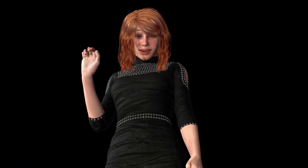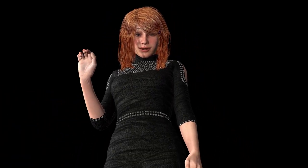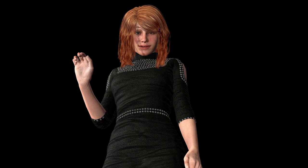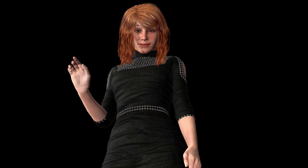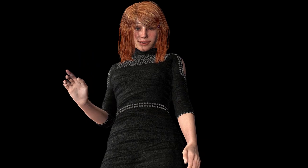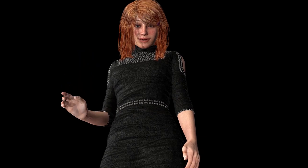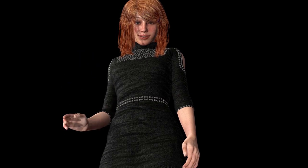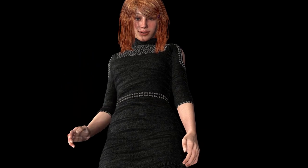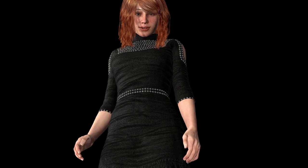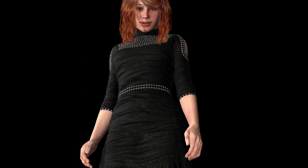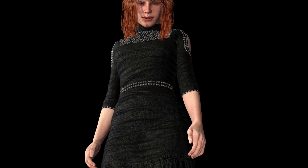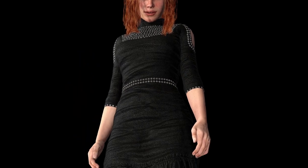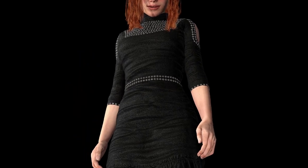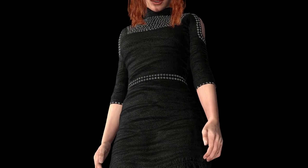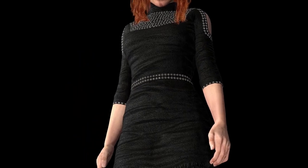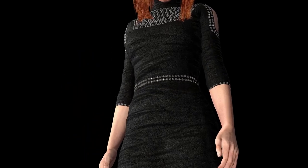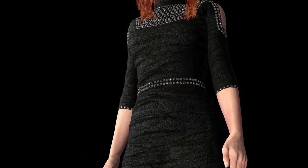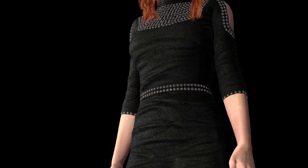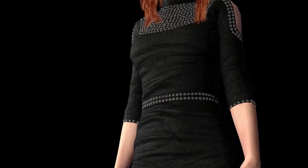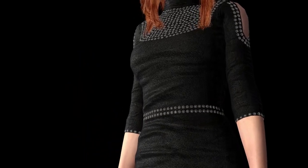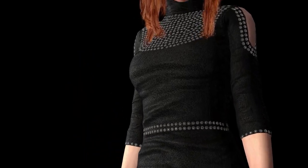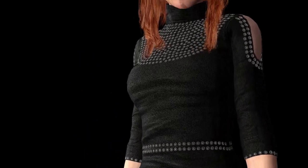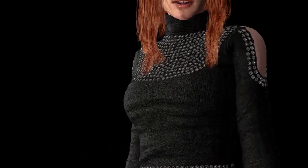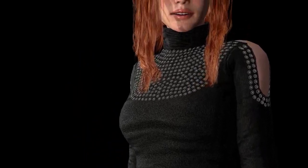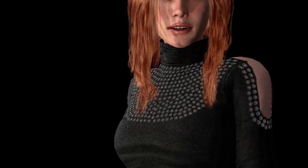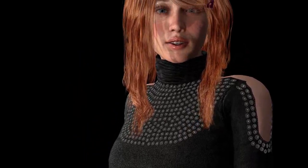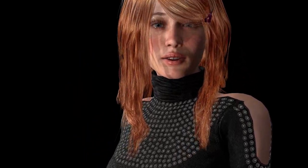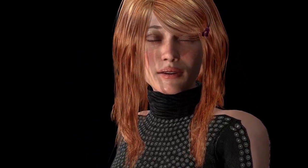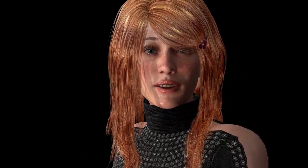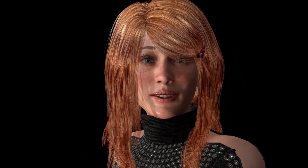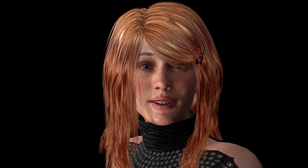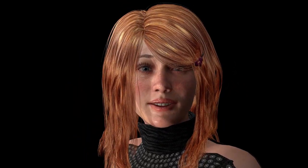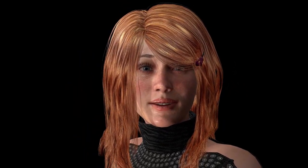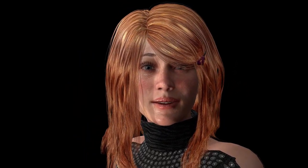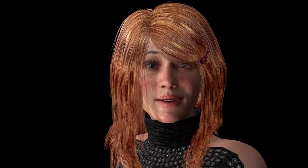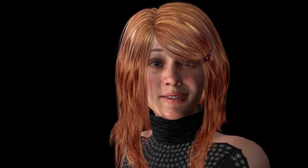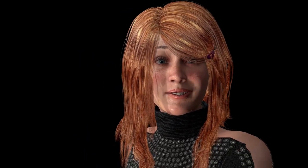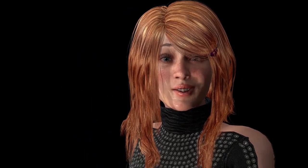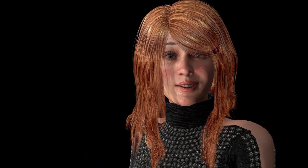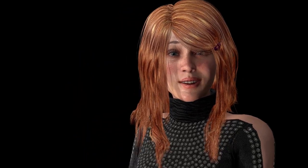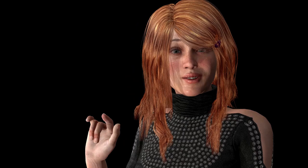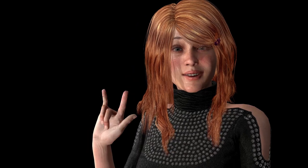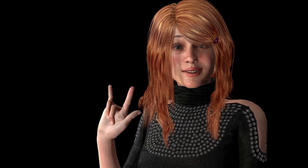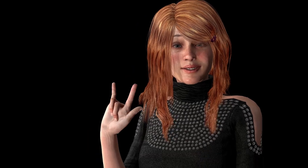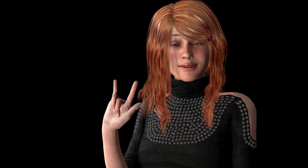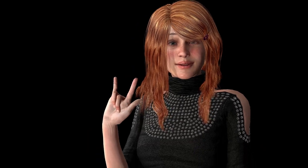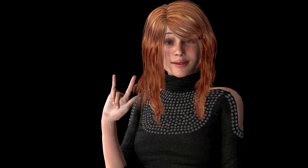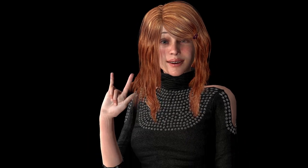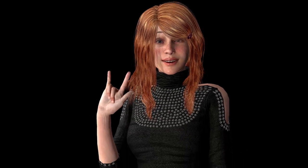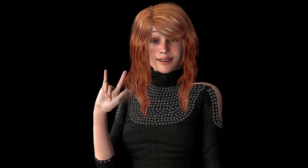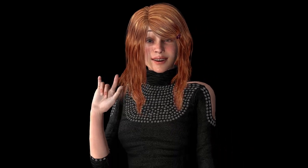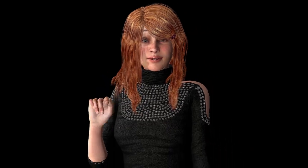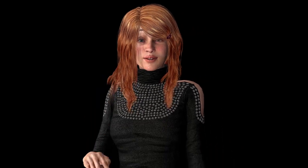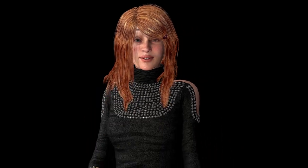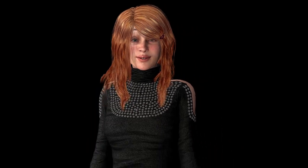alphabet for you. First we will do some sign language phrases. Here is the phrase. I love you too.